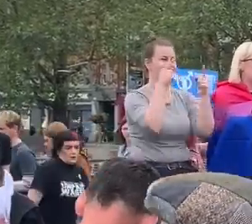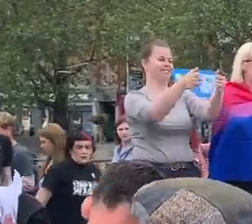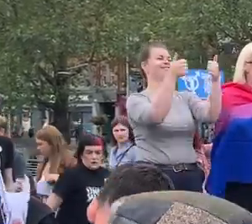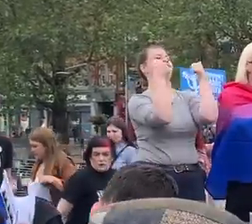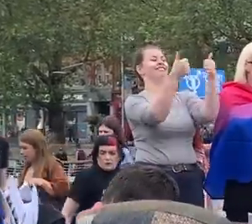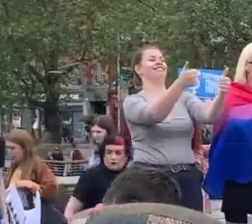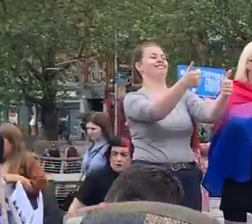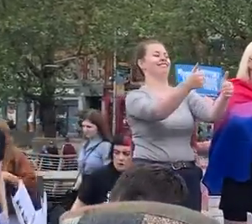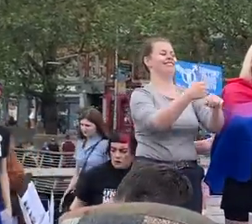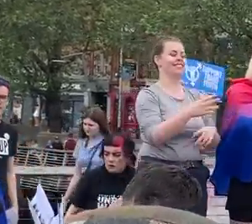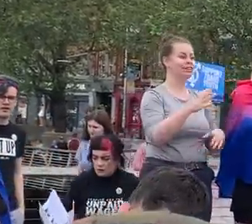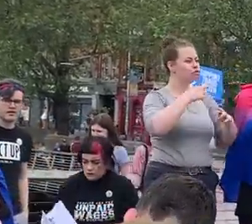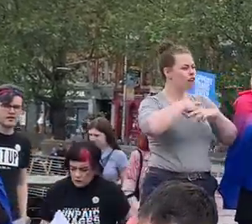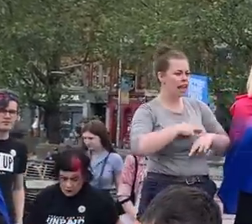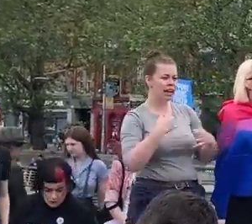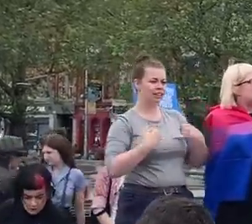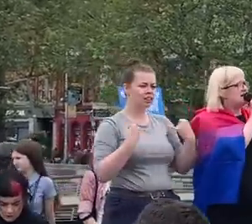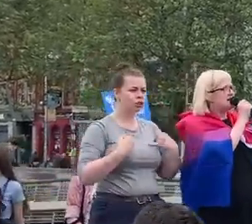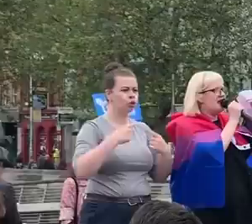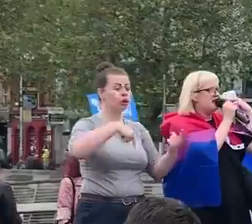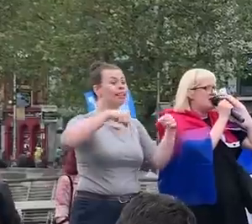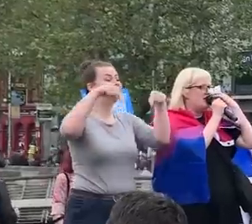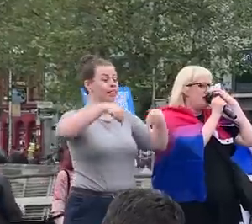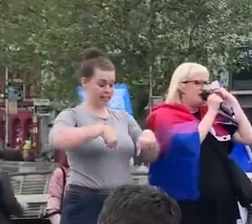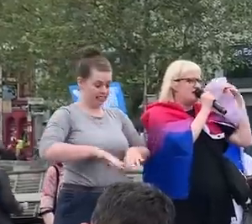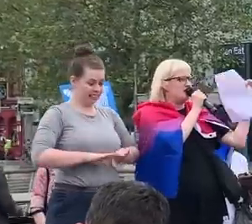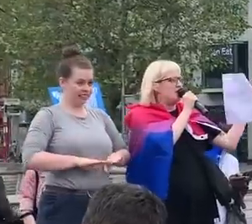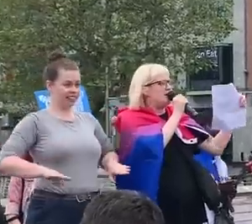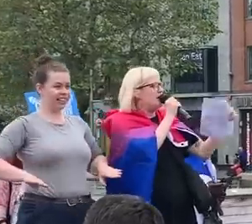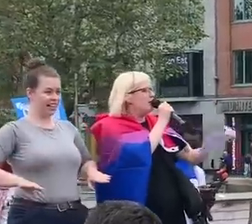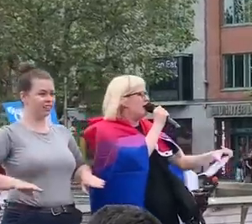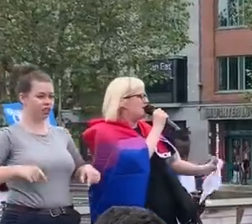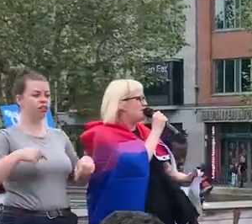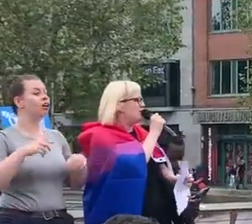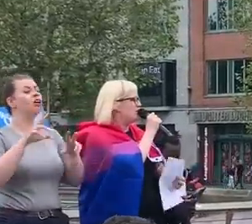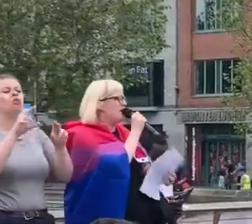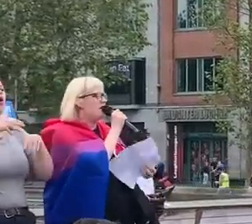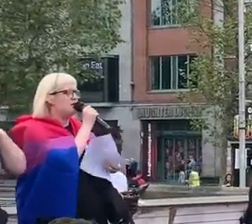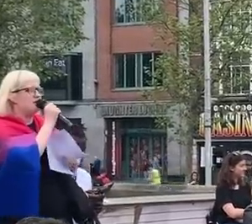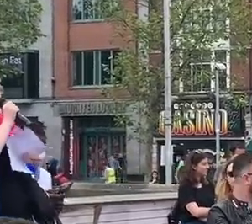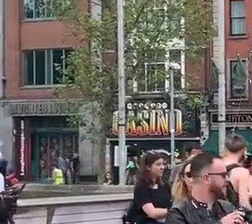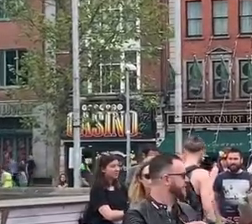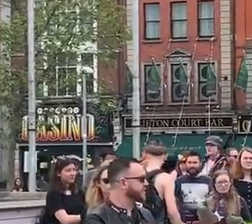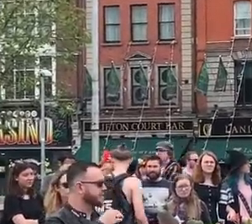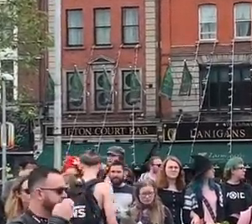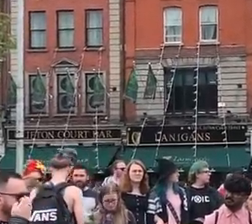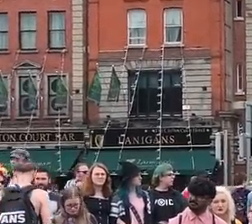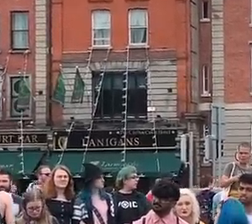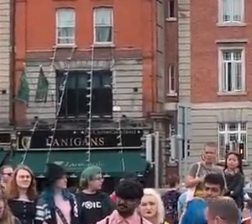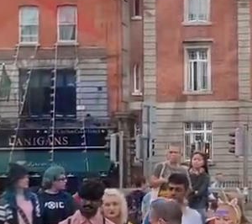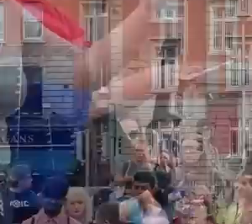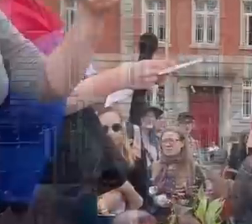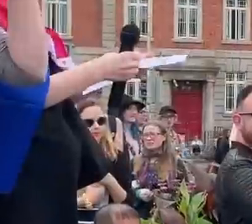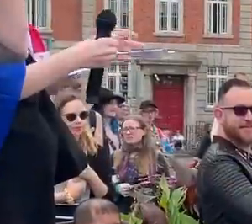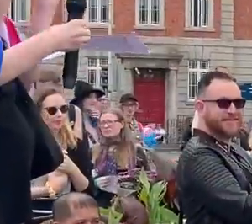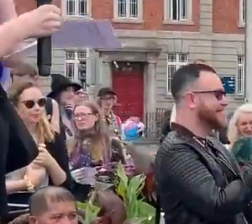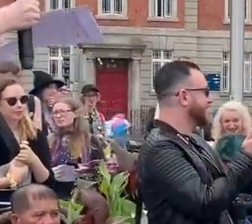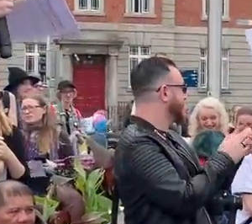invite you to relax and enjoy yourselves. And this is a stationary event, so there's going to be no need to move beyond the bridge, just for safety as